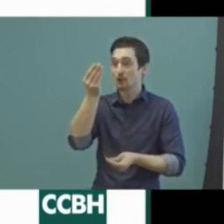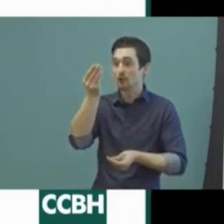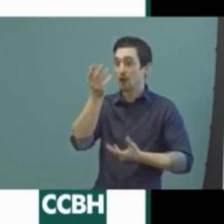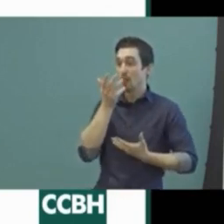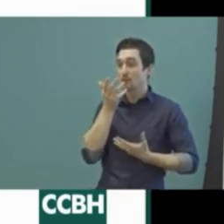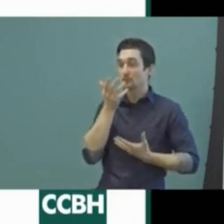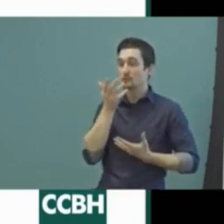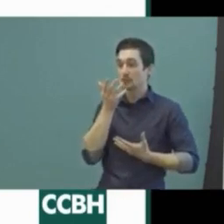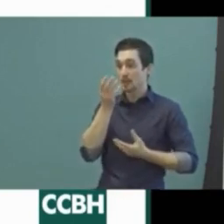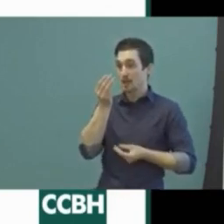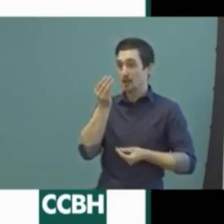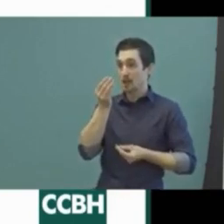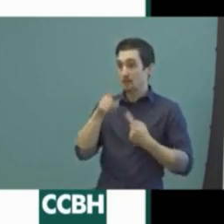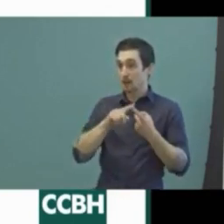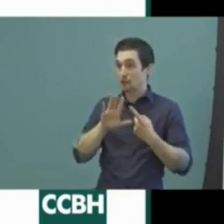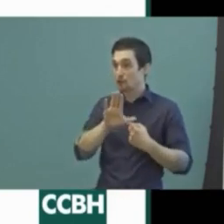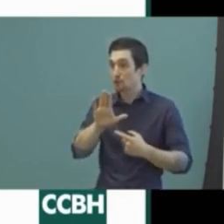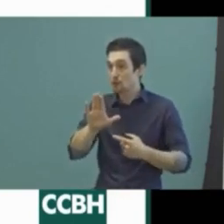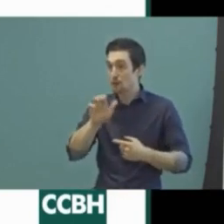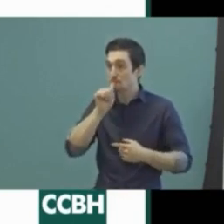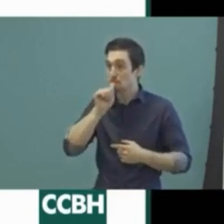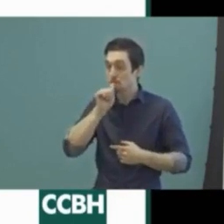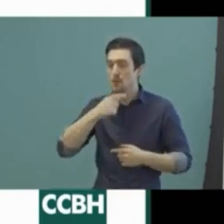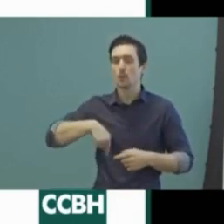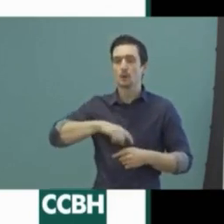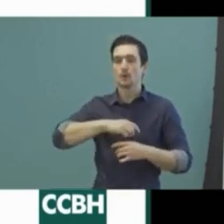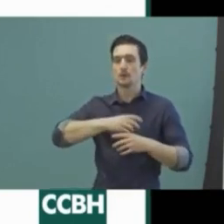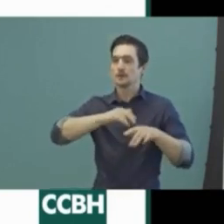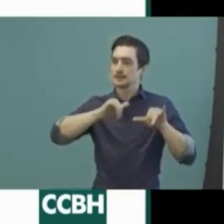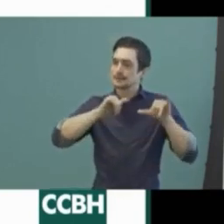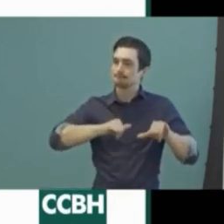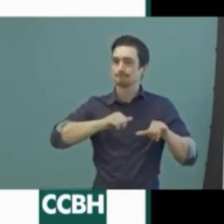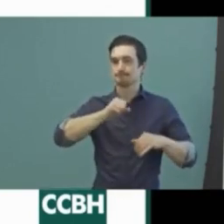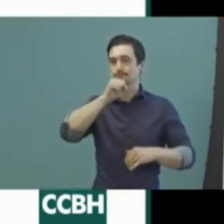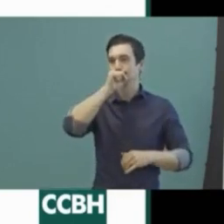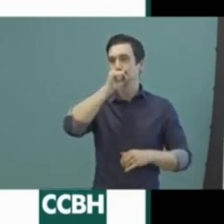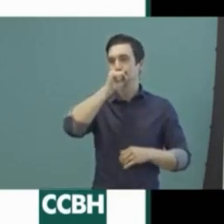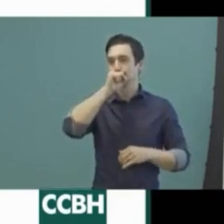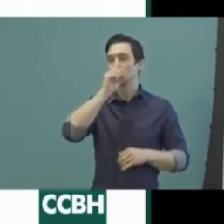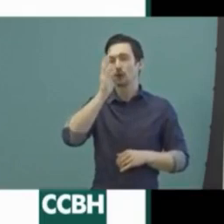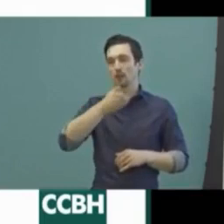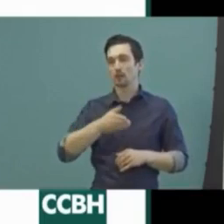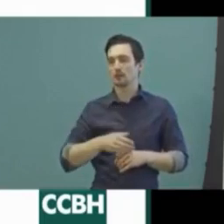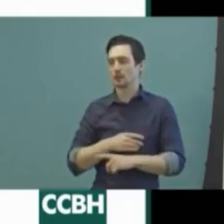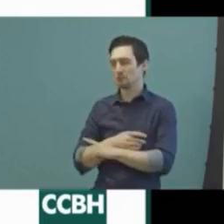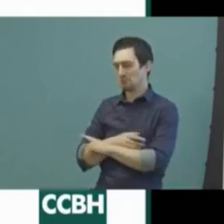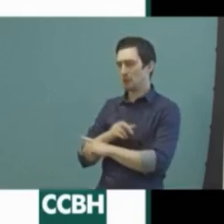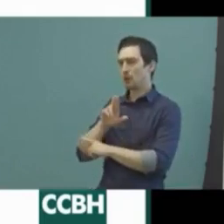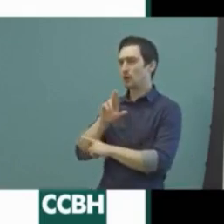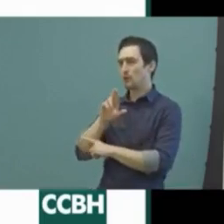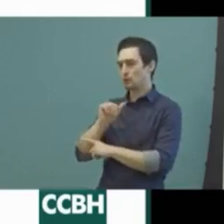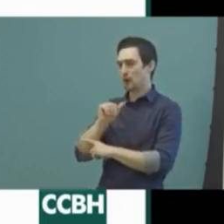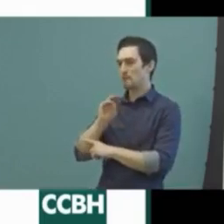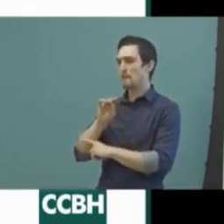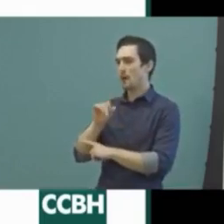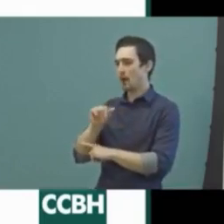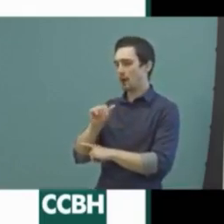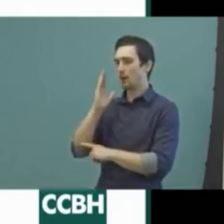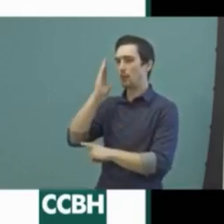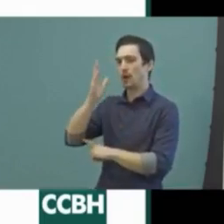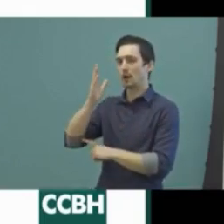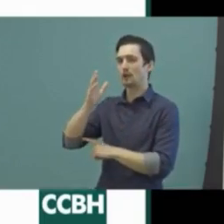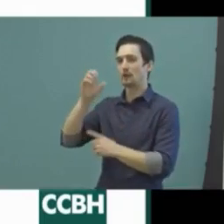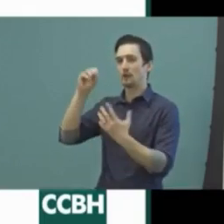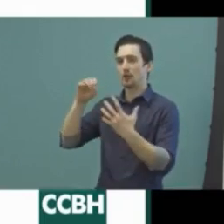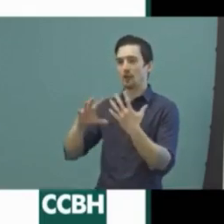here. So we want you to know that as well. And my colleague Ramona will talk a little bit more about our process, but I wanted to